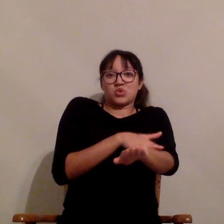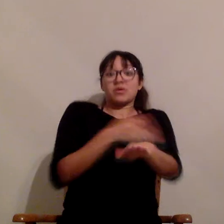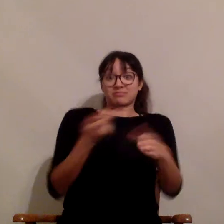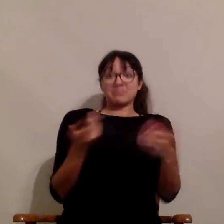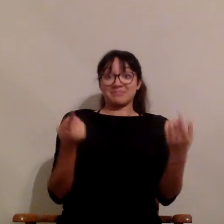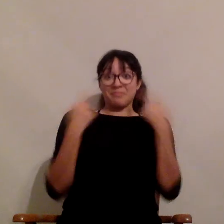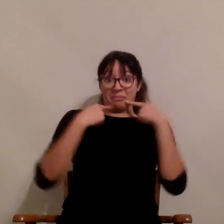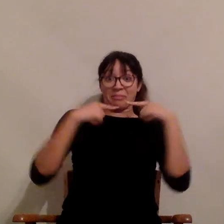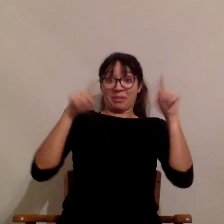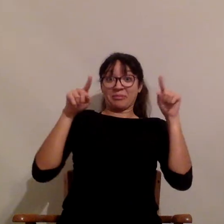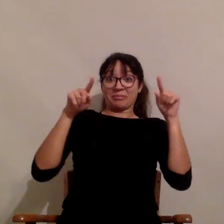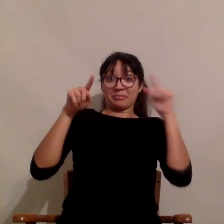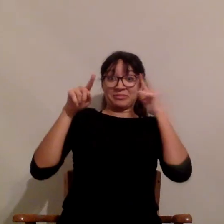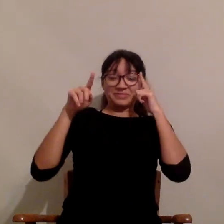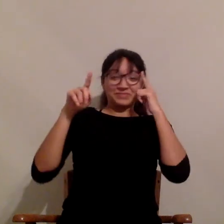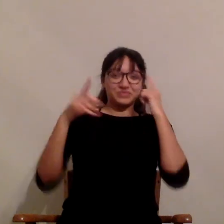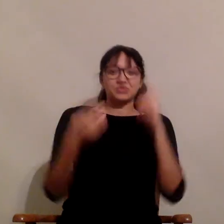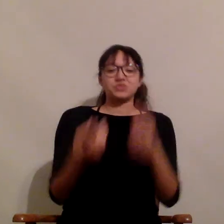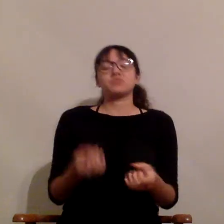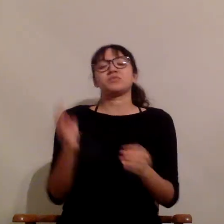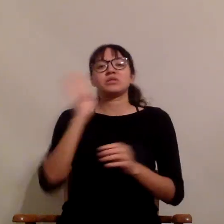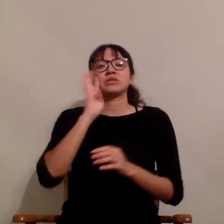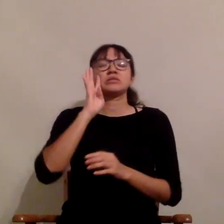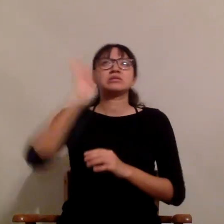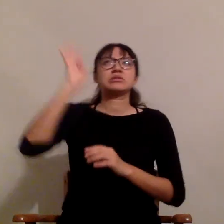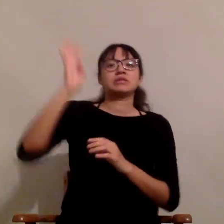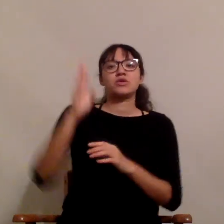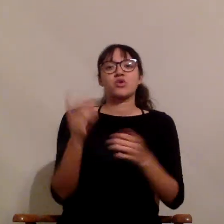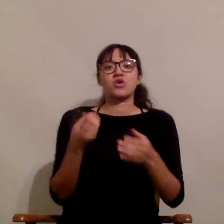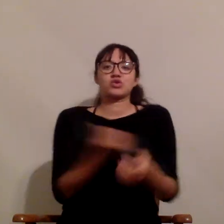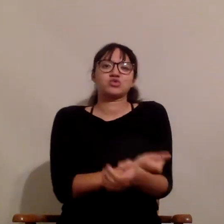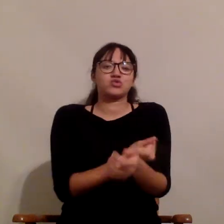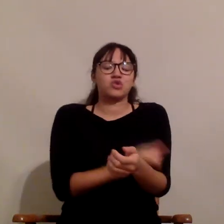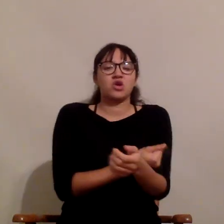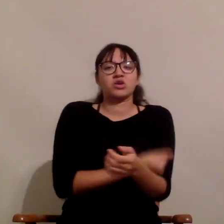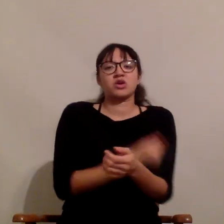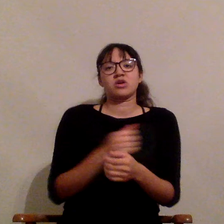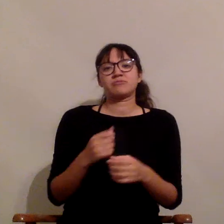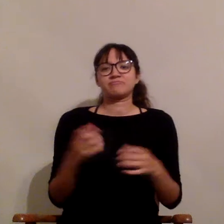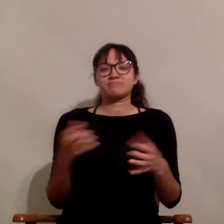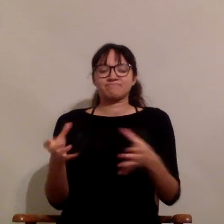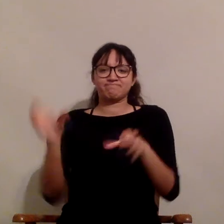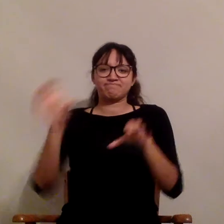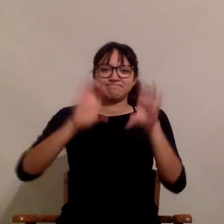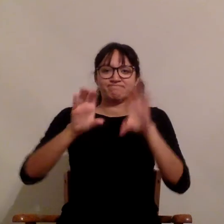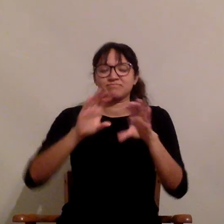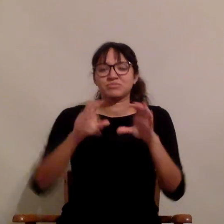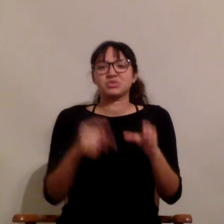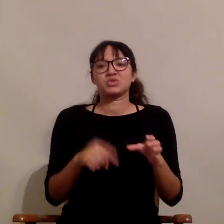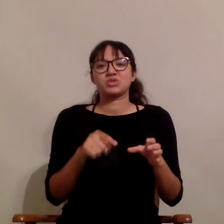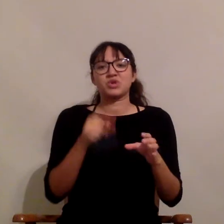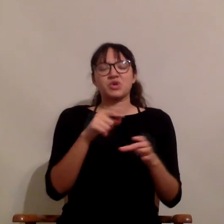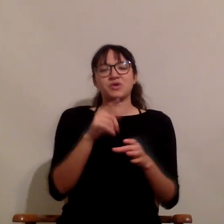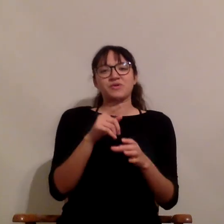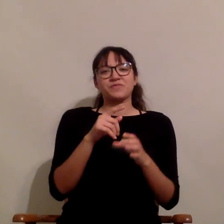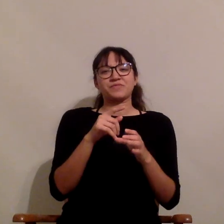We came up with a drug cocktail consisting of tocilizumab, which is currently used to treat rheumatoid arthritis, and